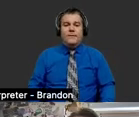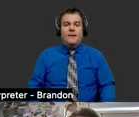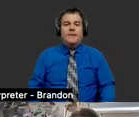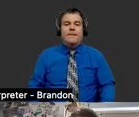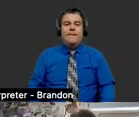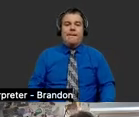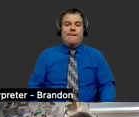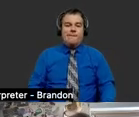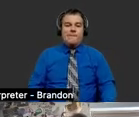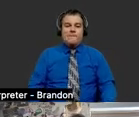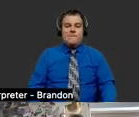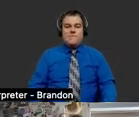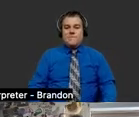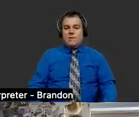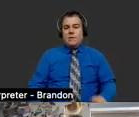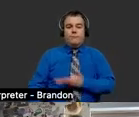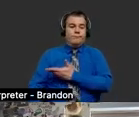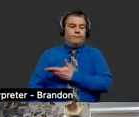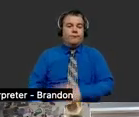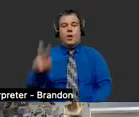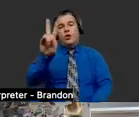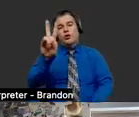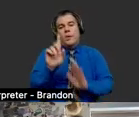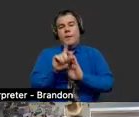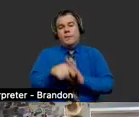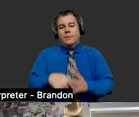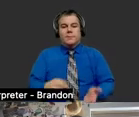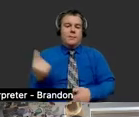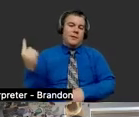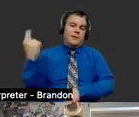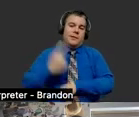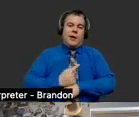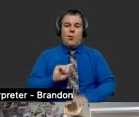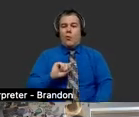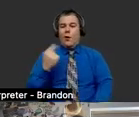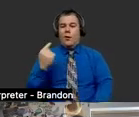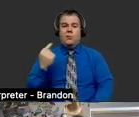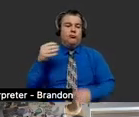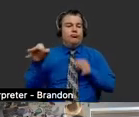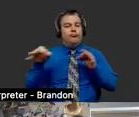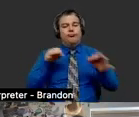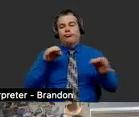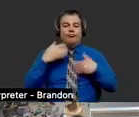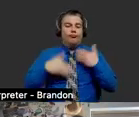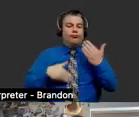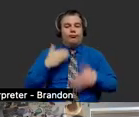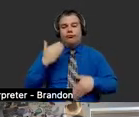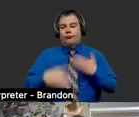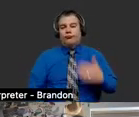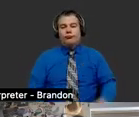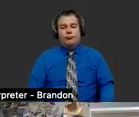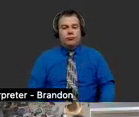helps. And look, this one's 2 minutes. This is day 1, and it just walks you through.